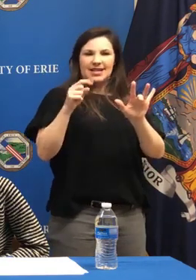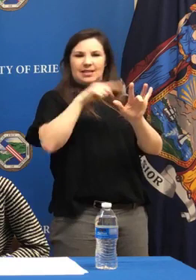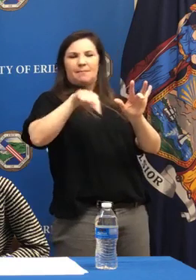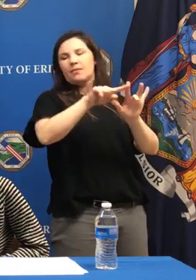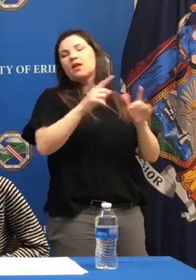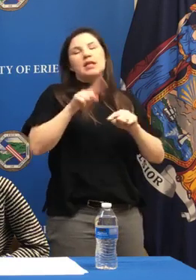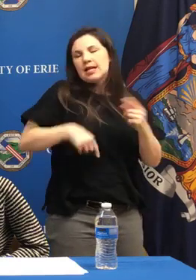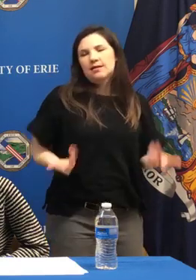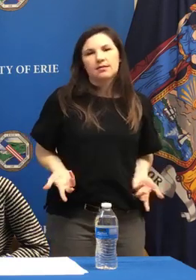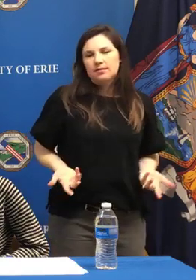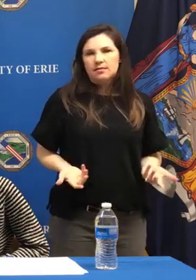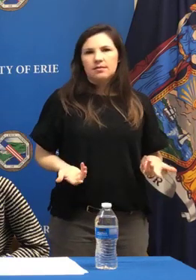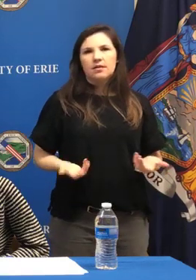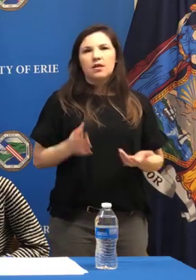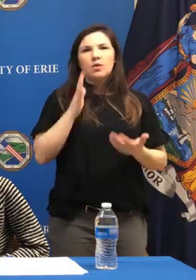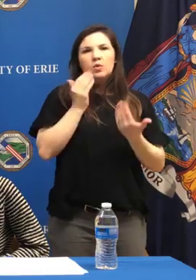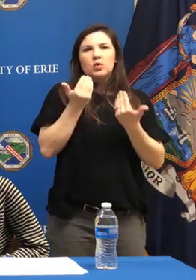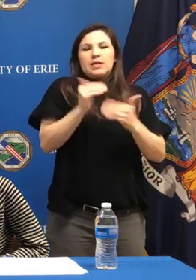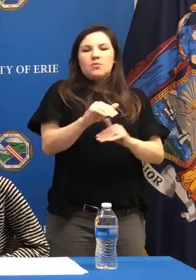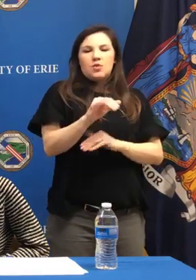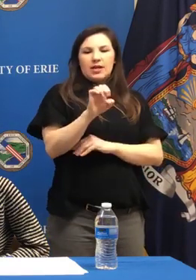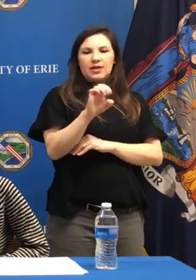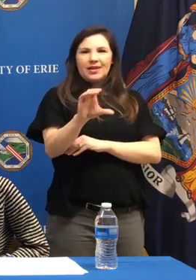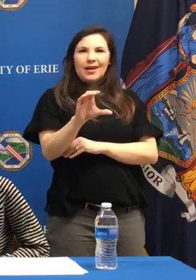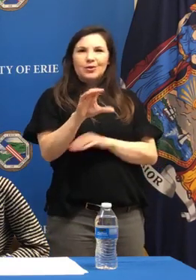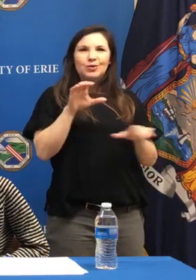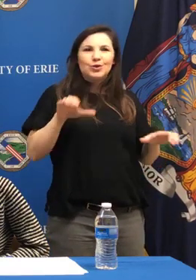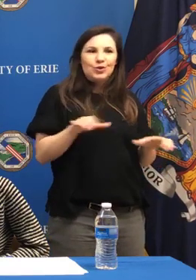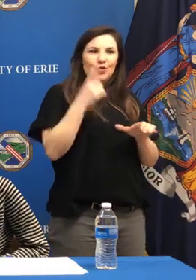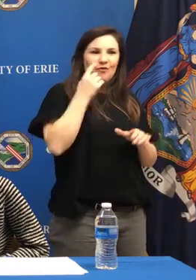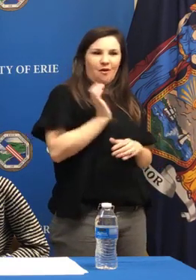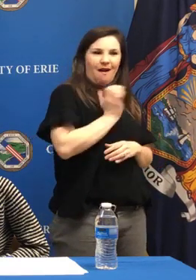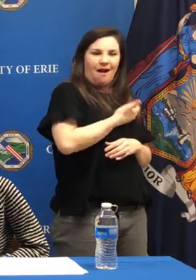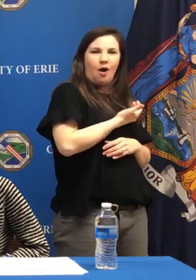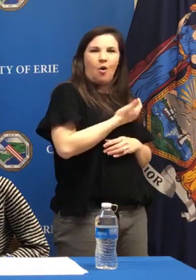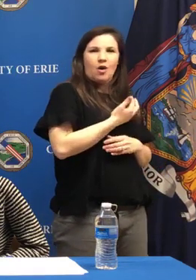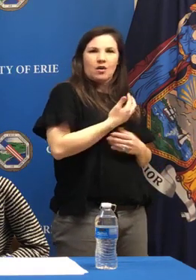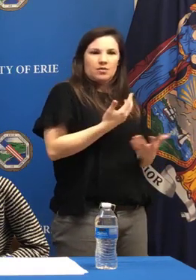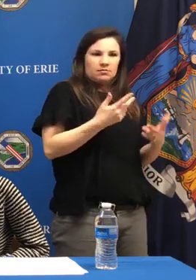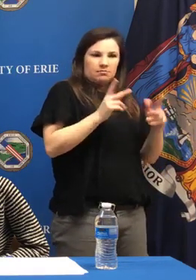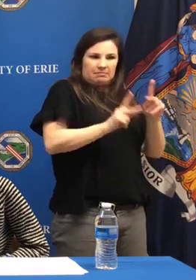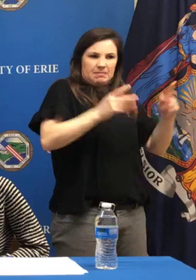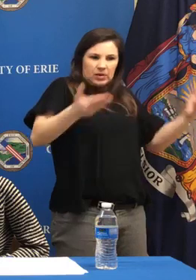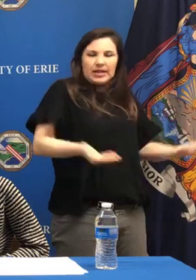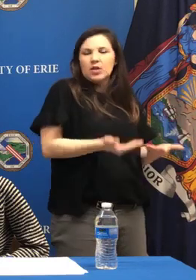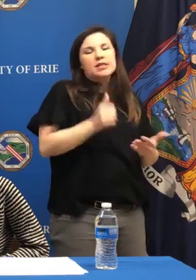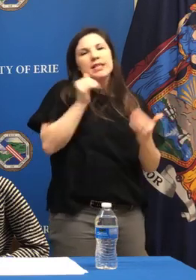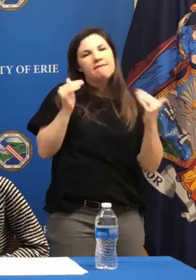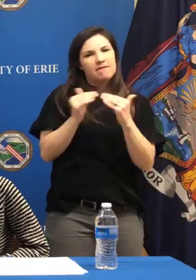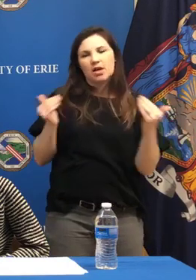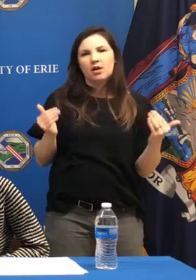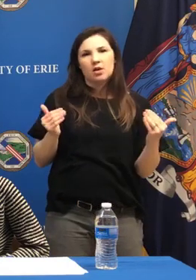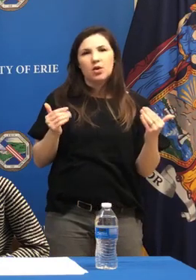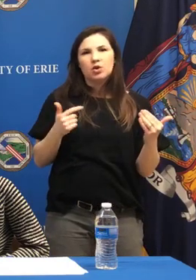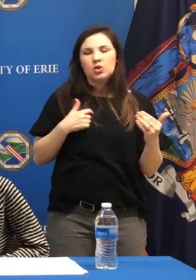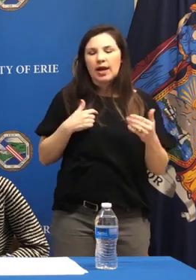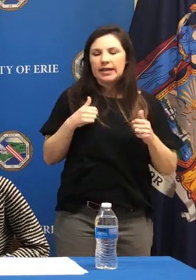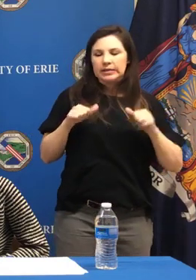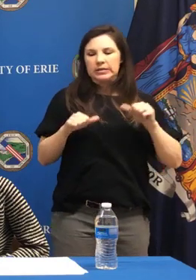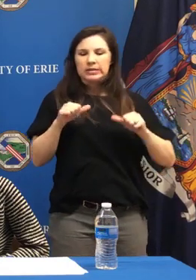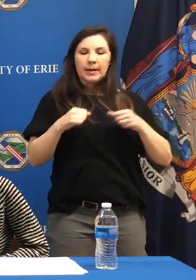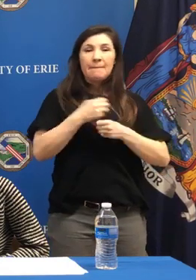Otherwise, they're going to basically limit what Erie County was able to do for our Erie County residents, and that's not fair. So I have had to make those